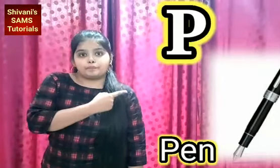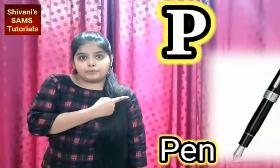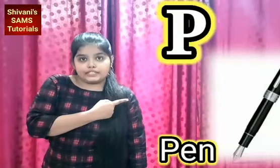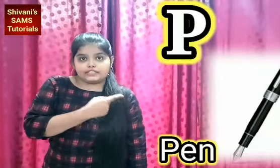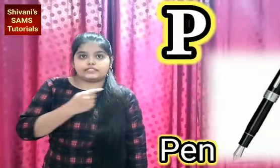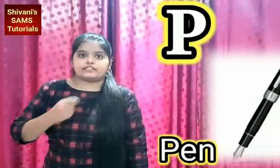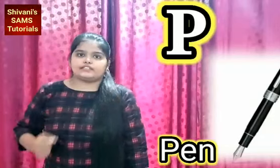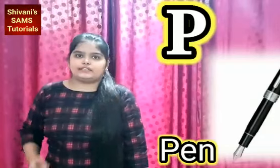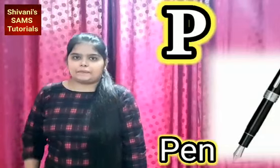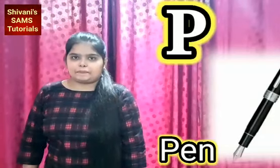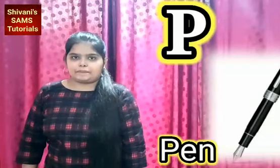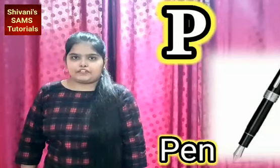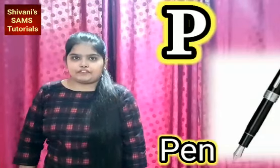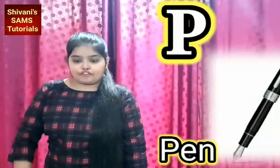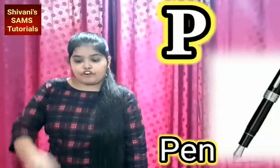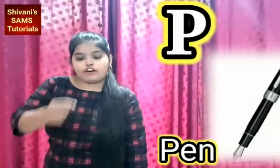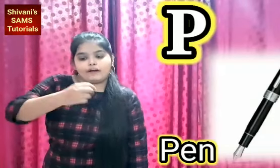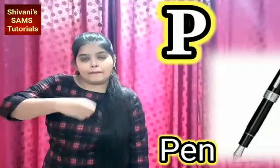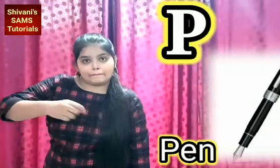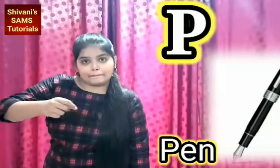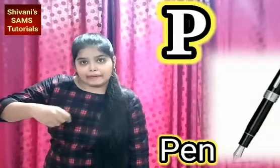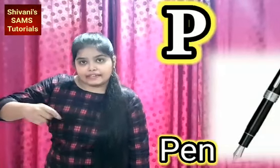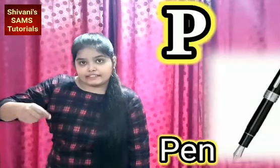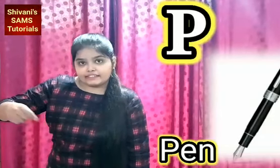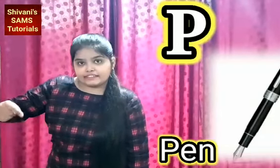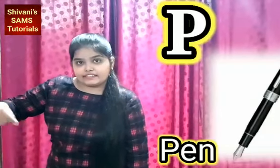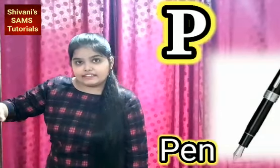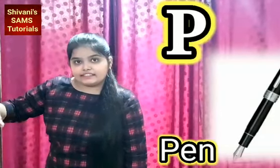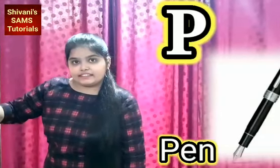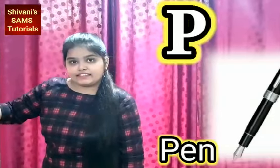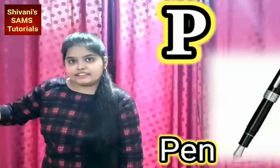P for pen.